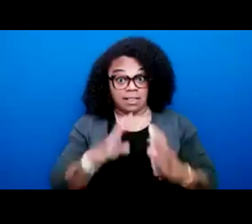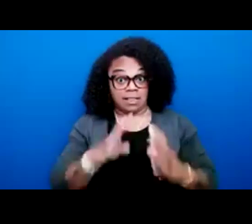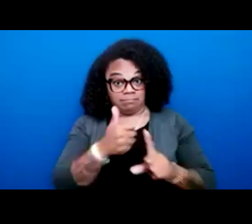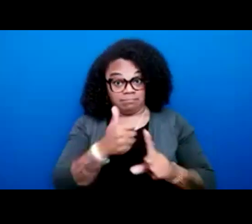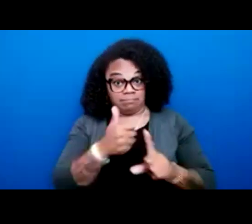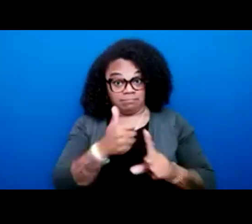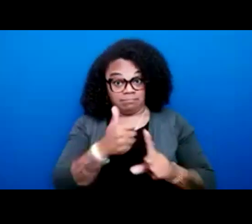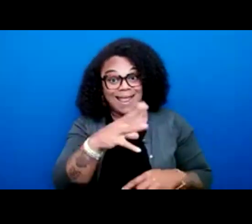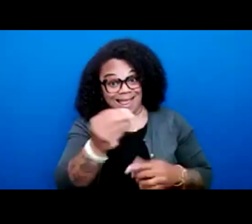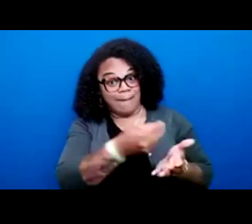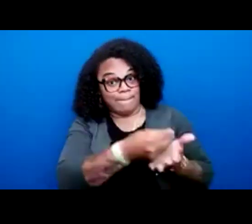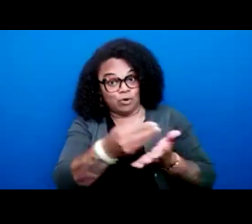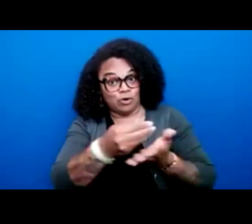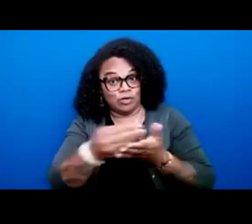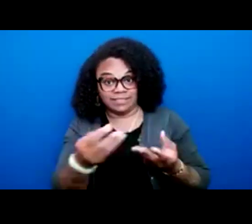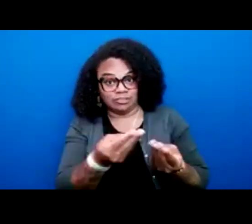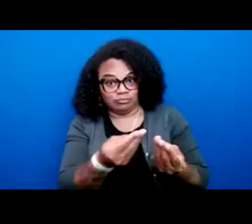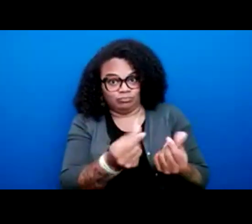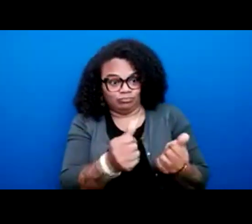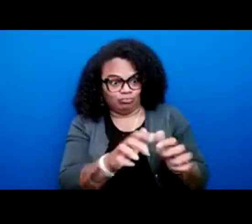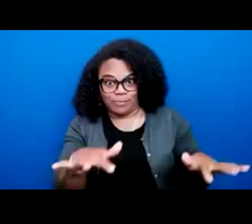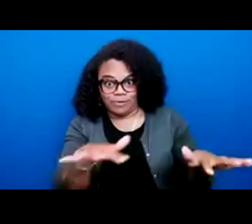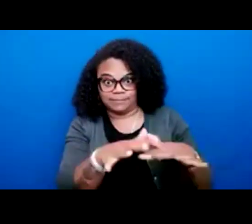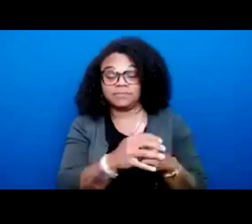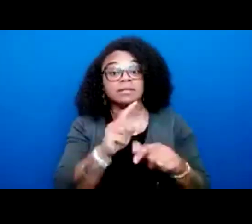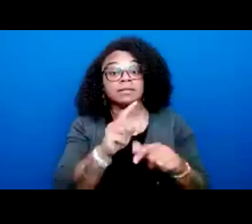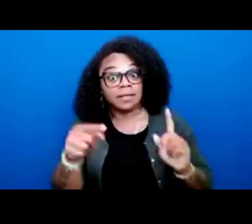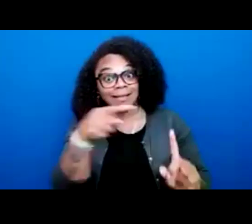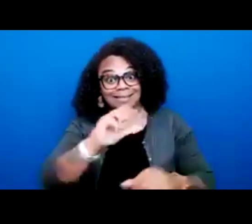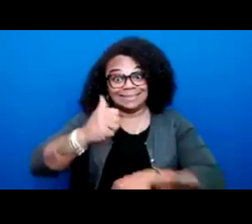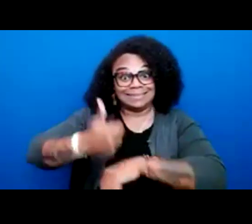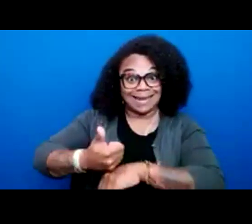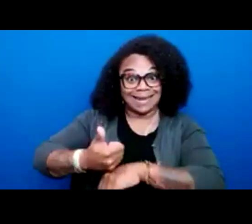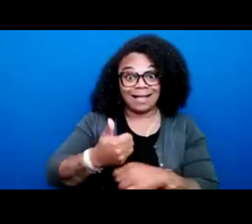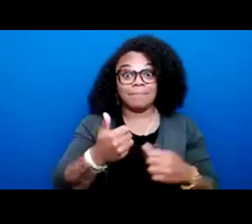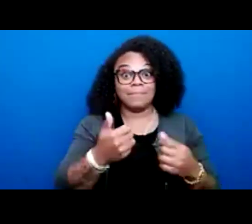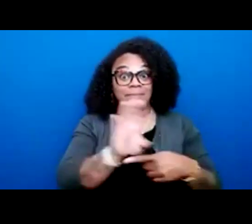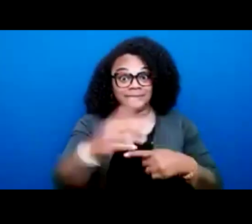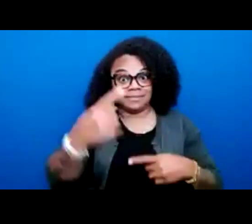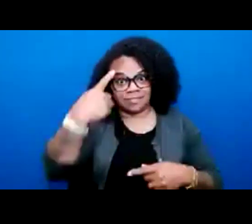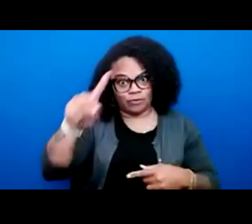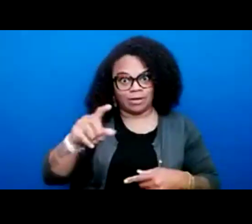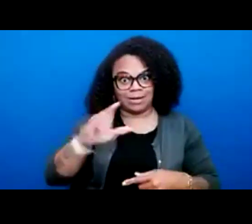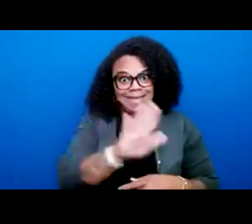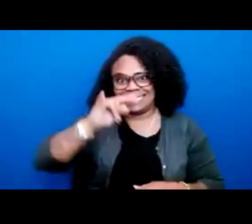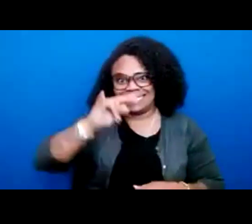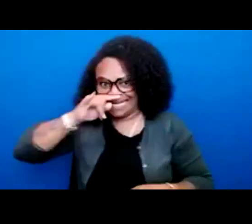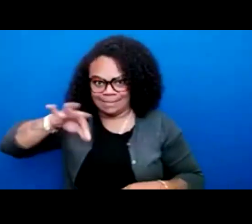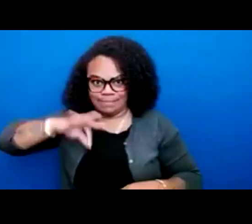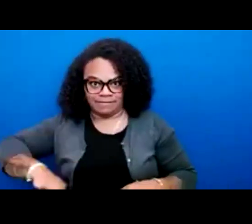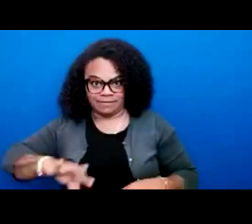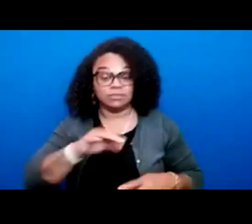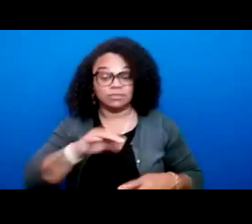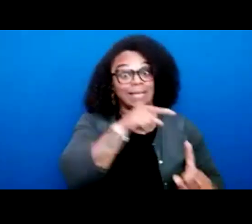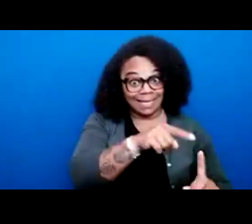estate, but he set this up for the benefit of his kids, such that he only owns 2% and his two